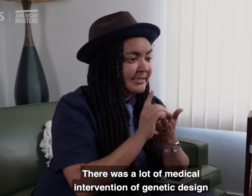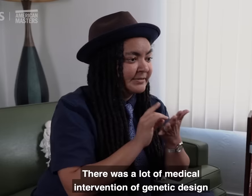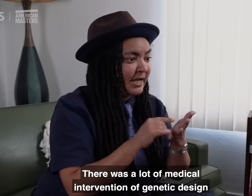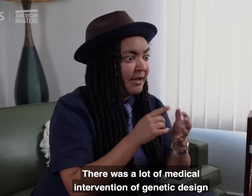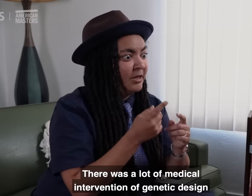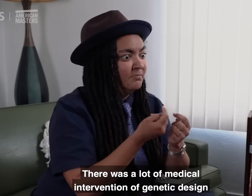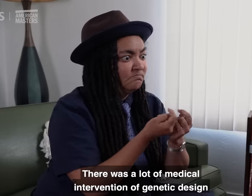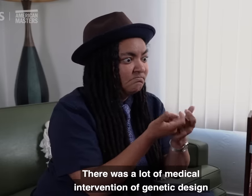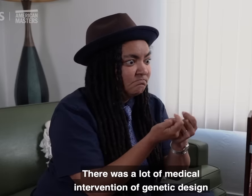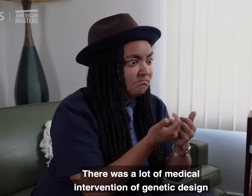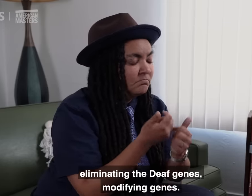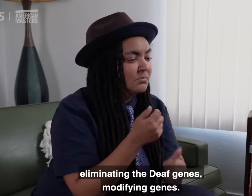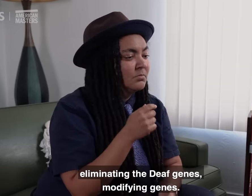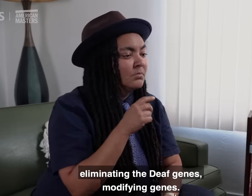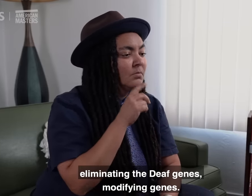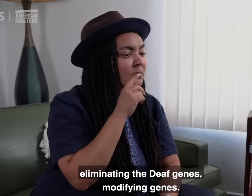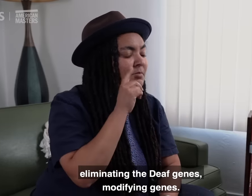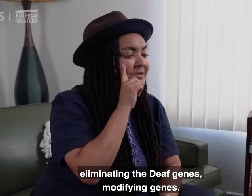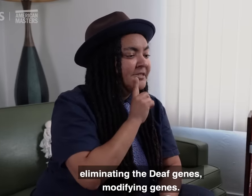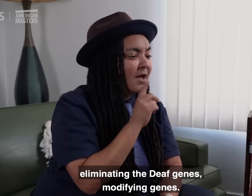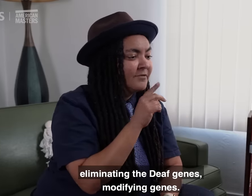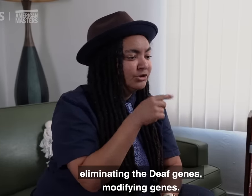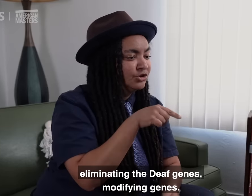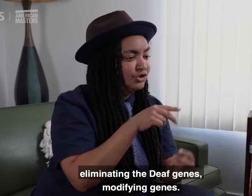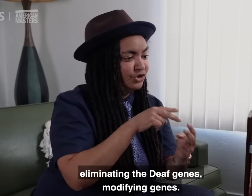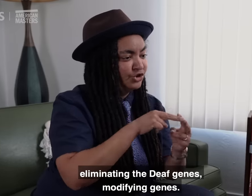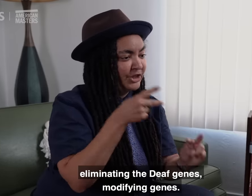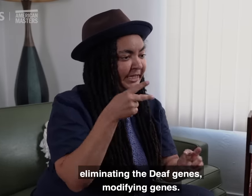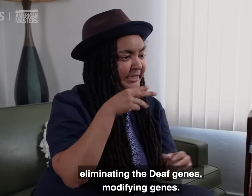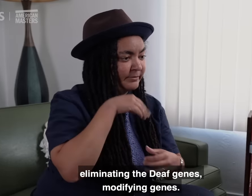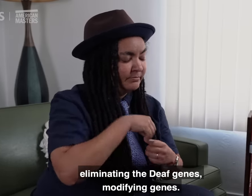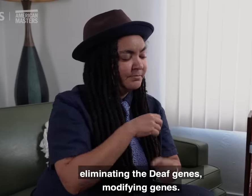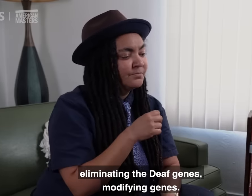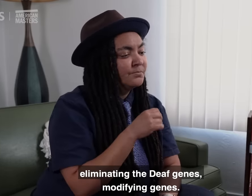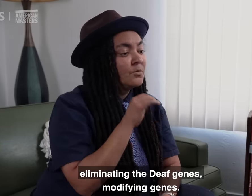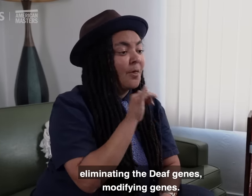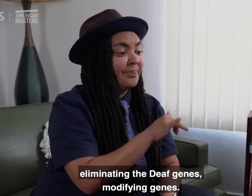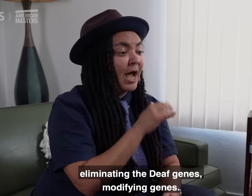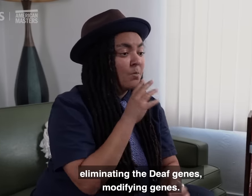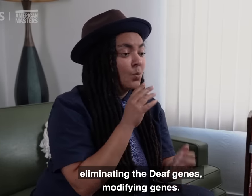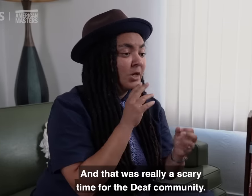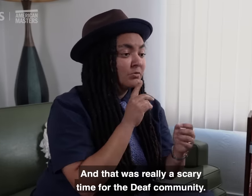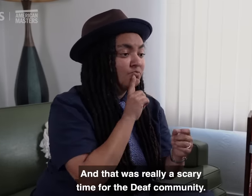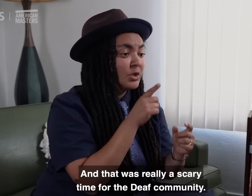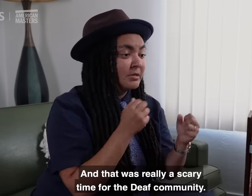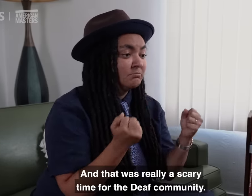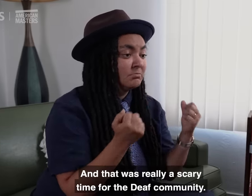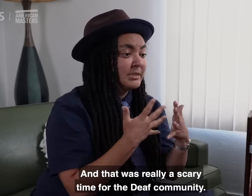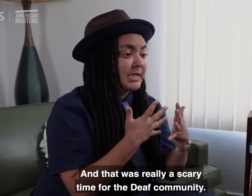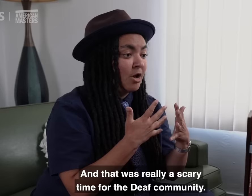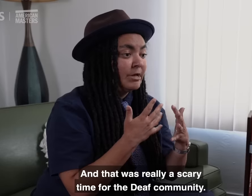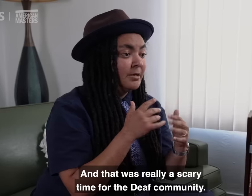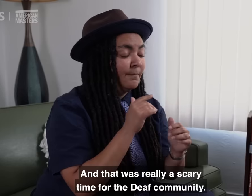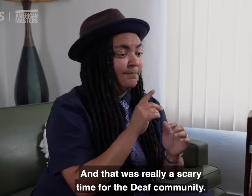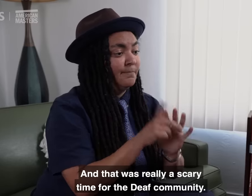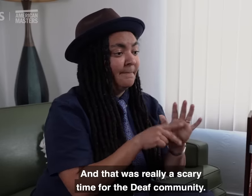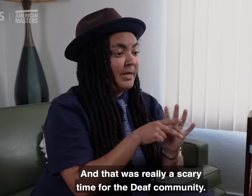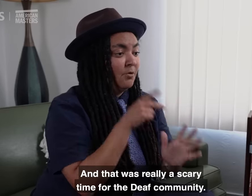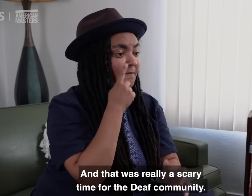of genetic design, eliminating the deaf genes, modifying genes. And that was really a scary time for the